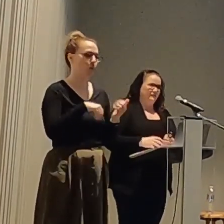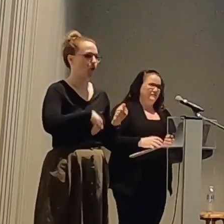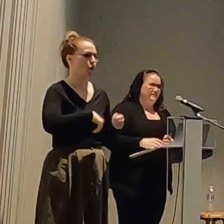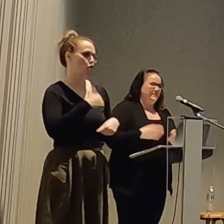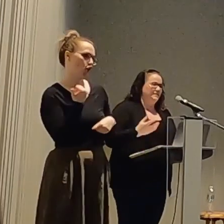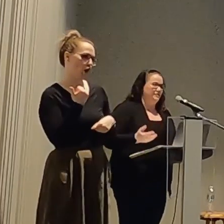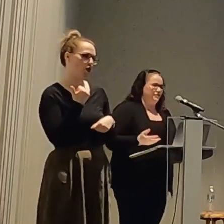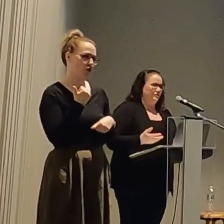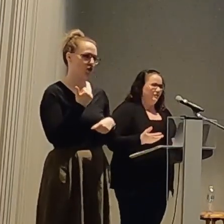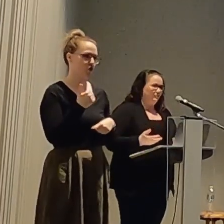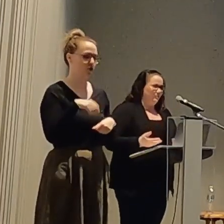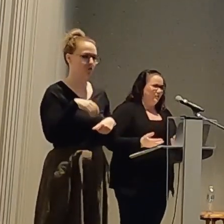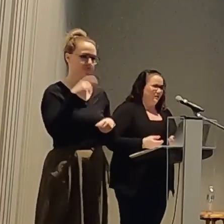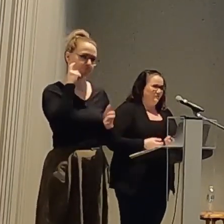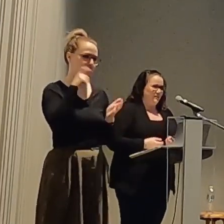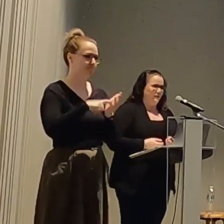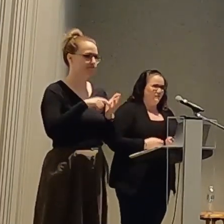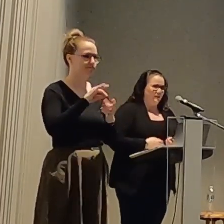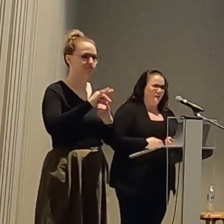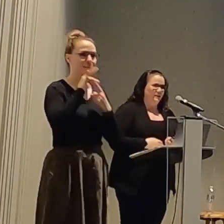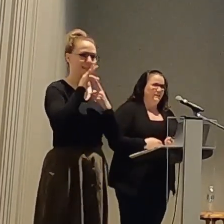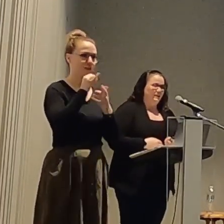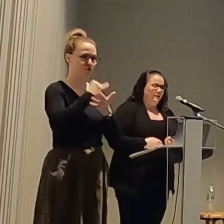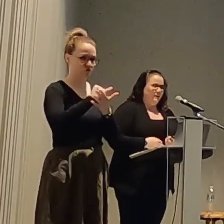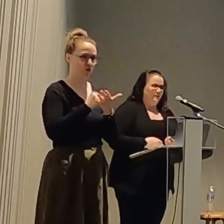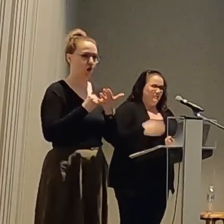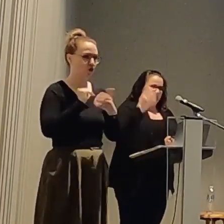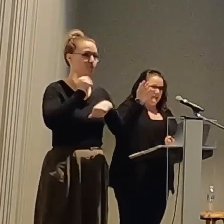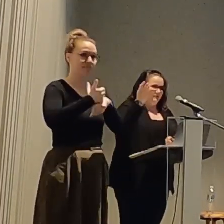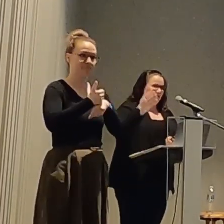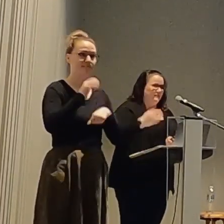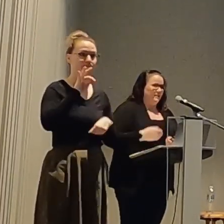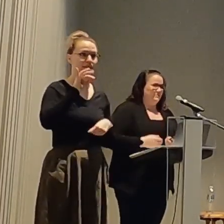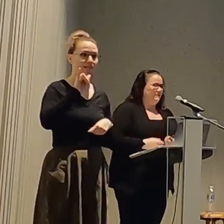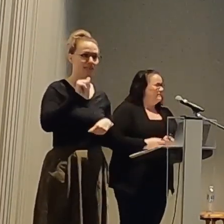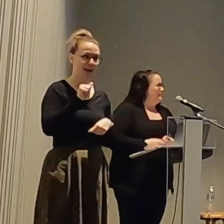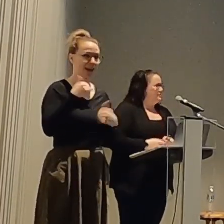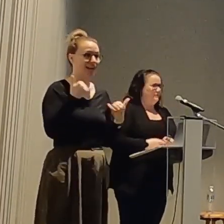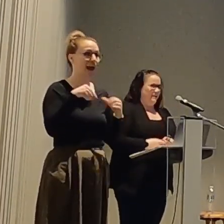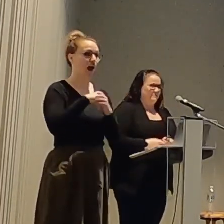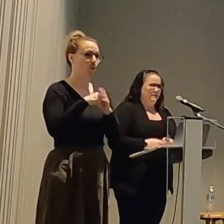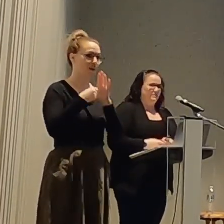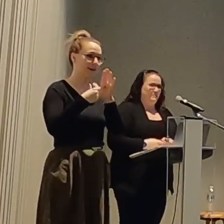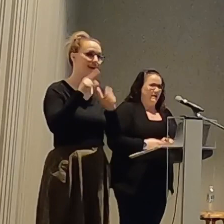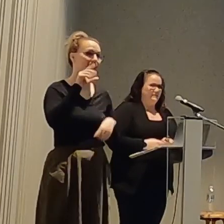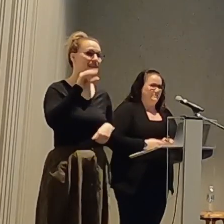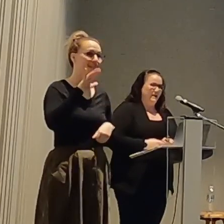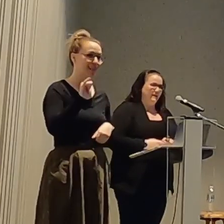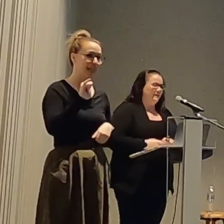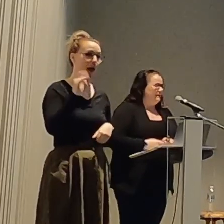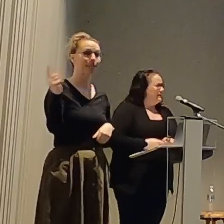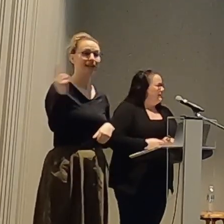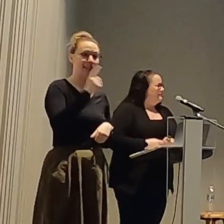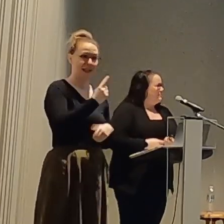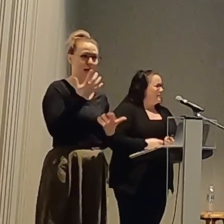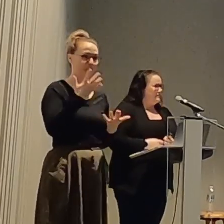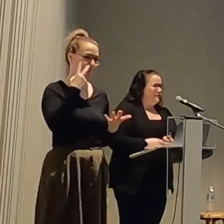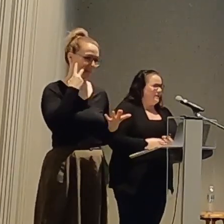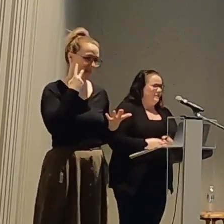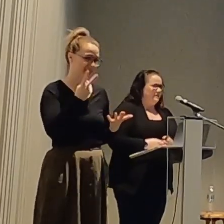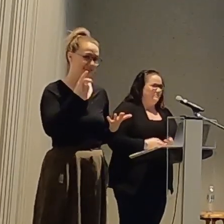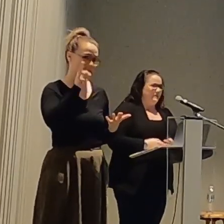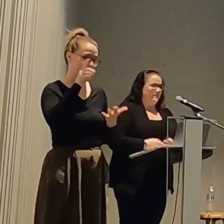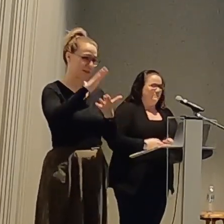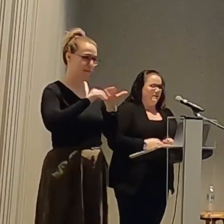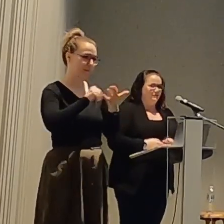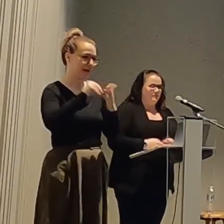another kind of signature artwork of the FIA, which is out in the lobby. As you came in, you passed by. We're going to